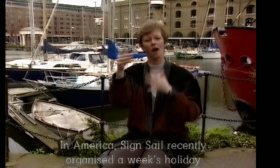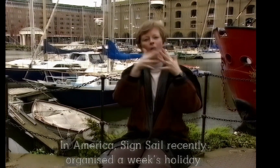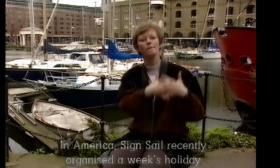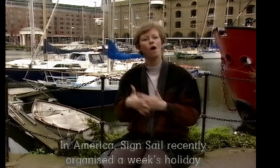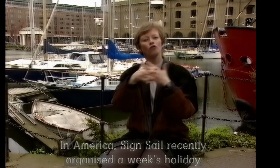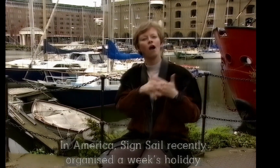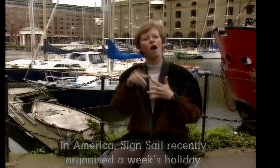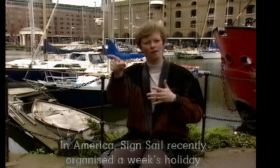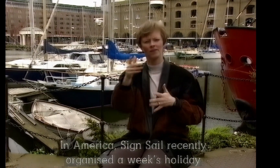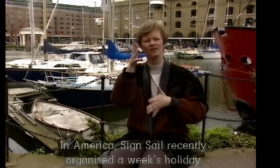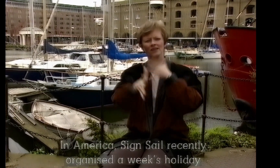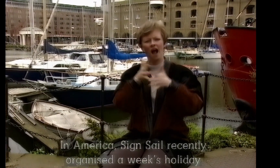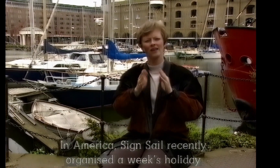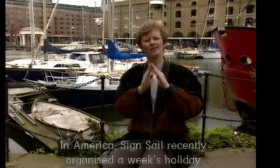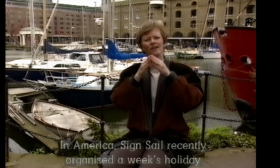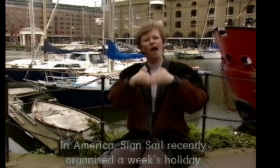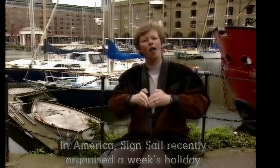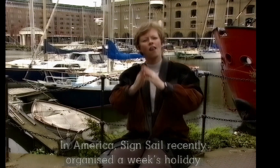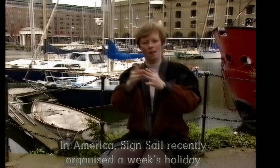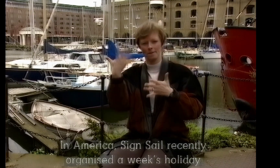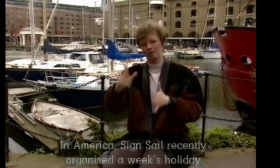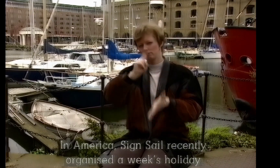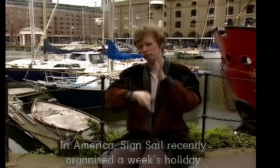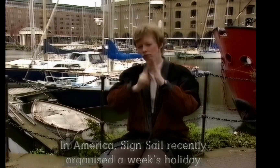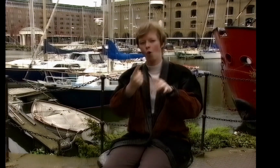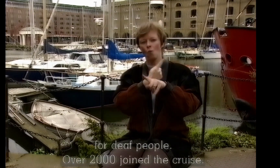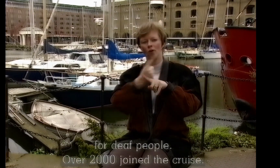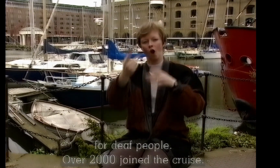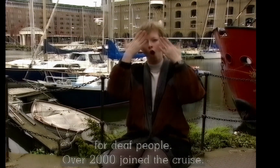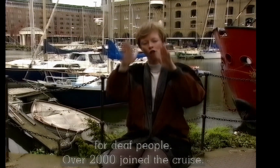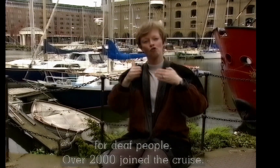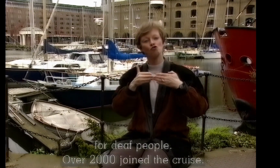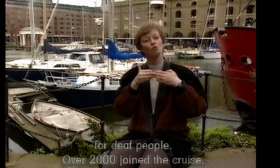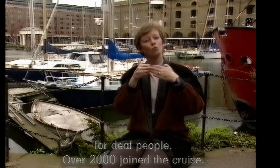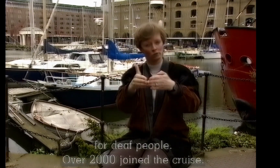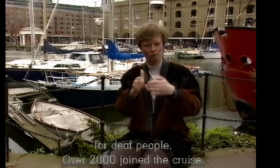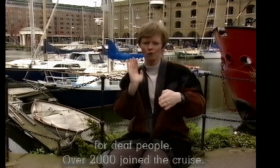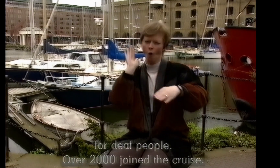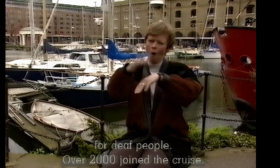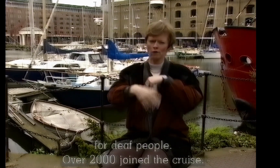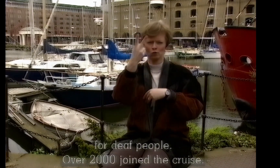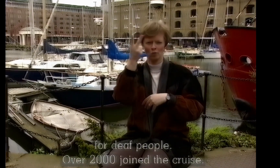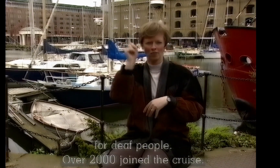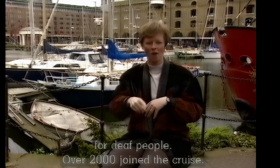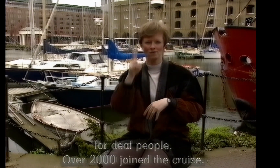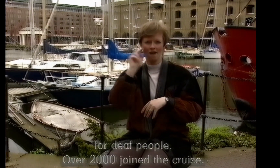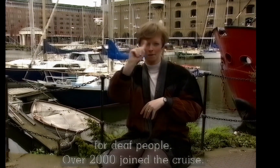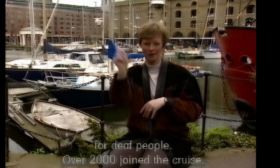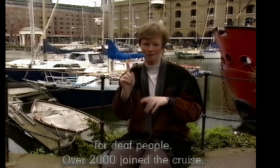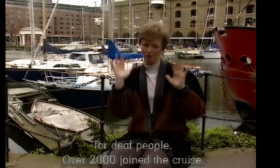In America, Sign Sail recently organised a week's holiday for deaf people. Over 2,000 joined